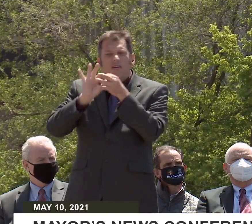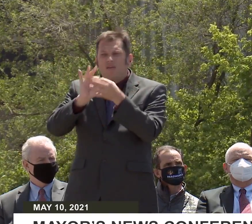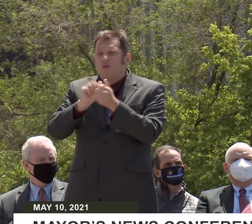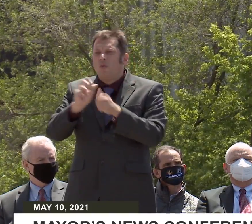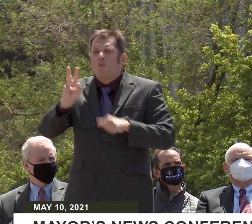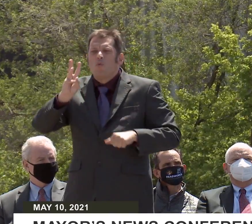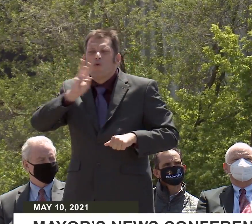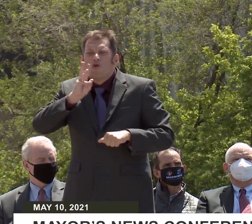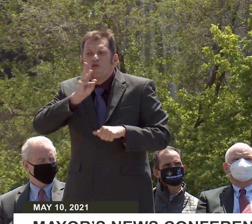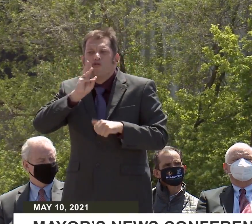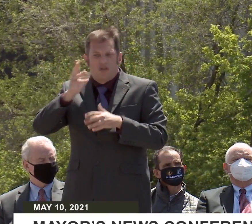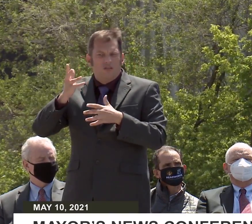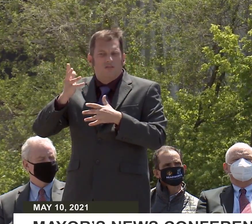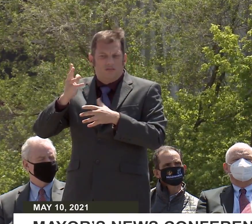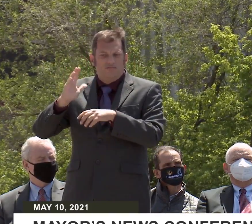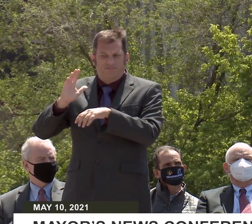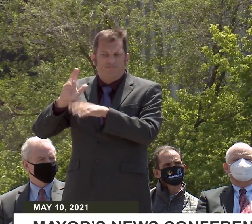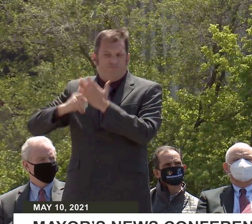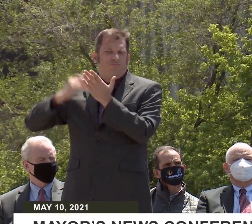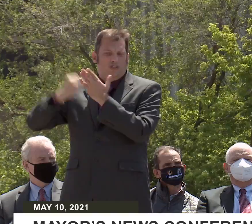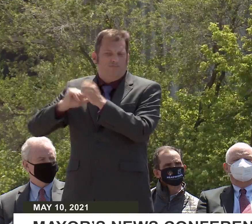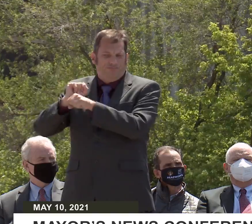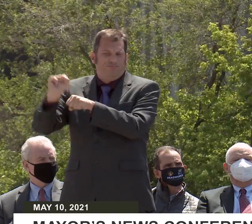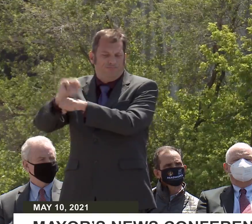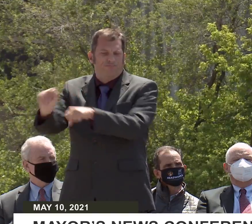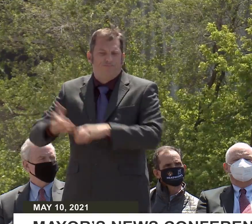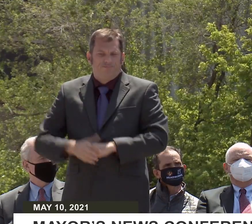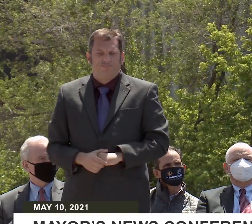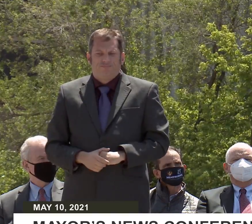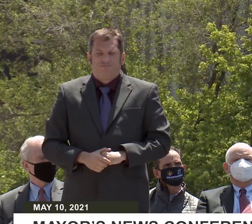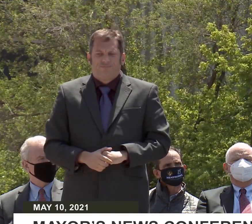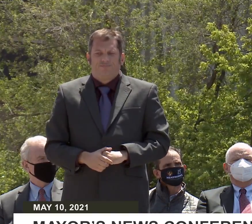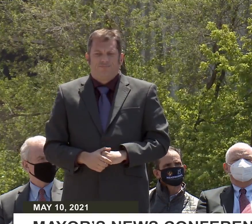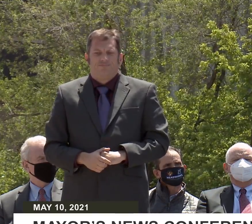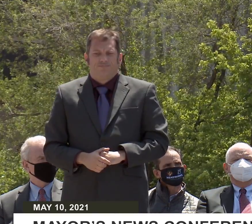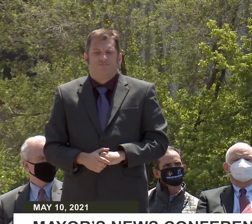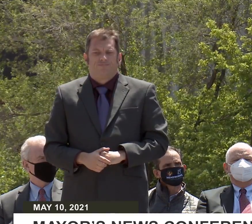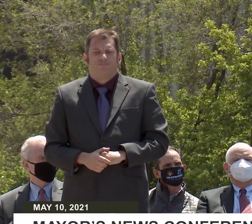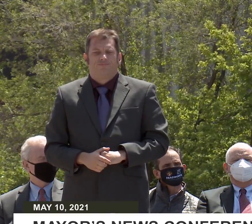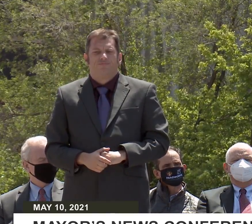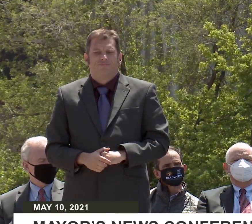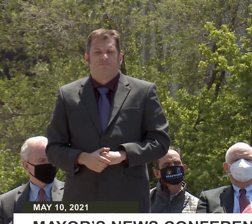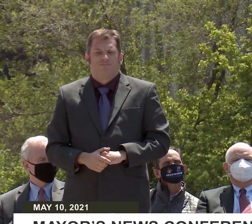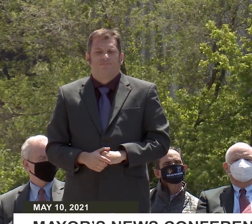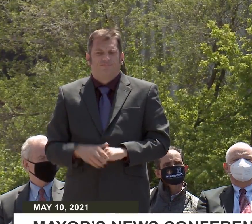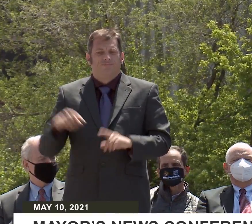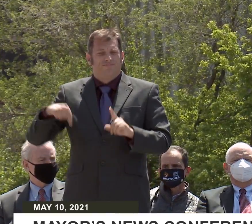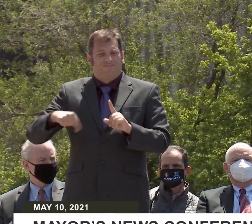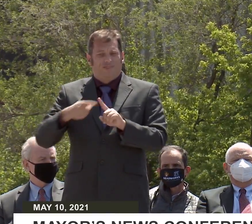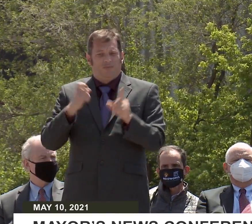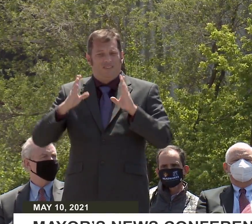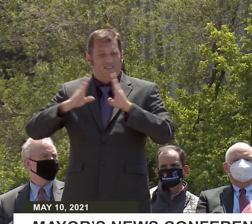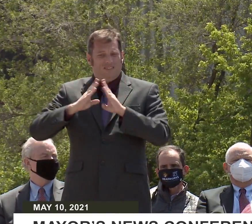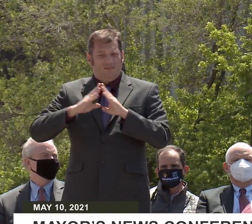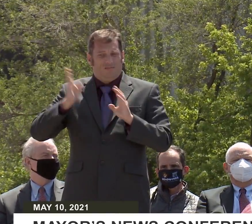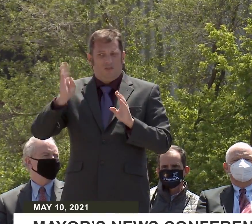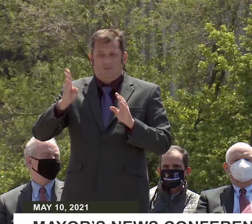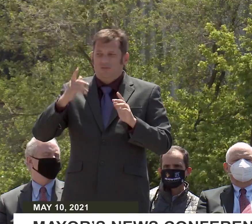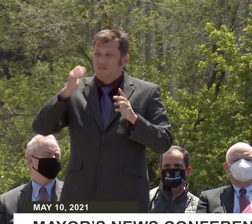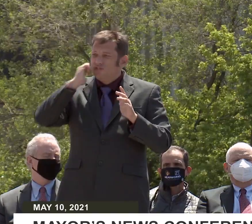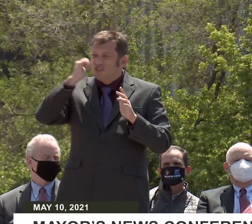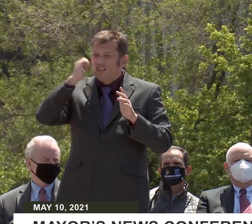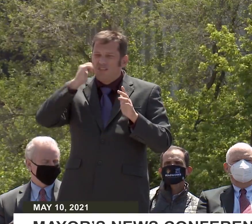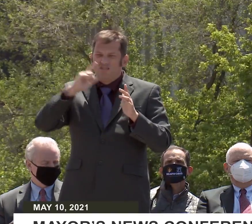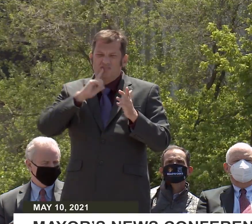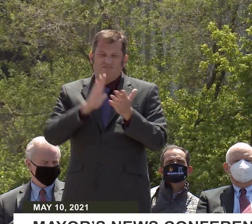here, our great senators who fight on behalf of Maryland and Baltimore City and the region each and every day. Senator Cardin and Senator